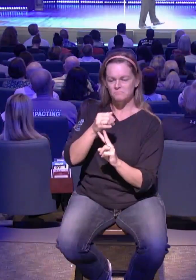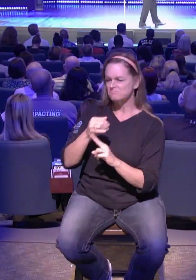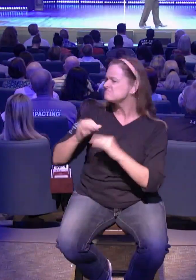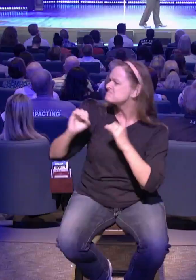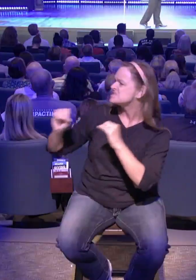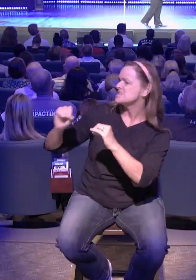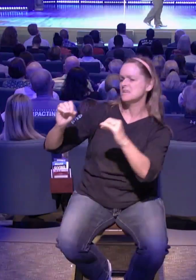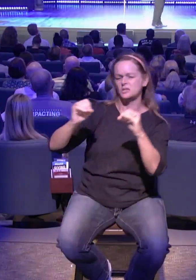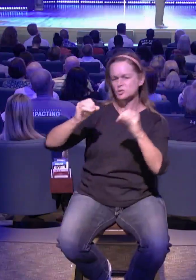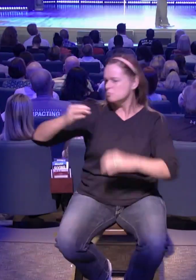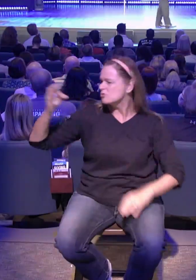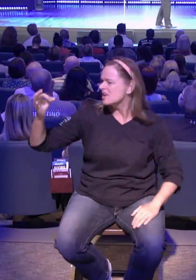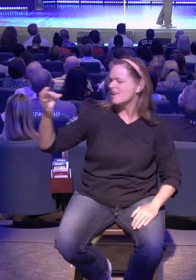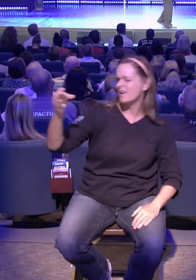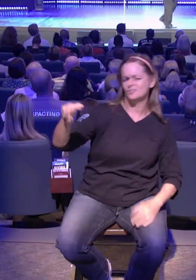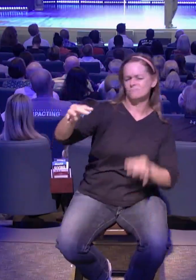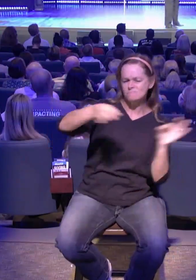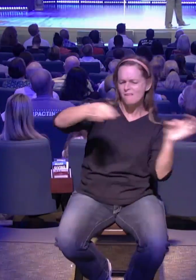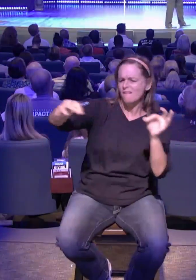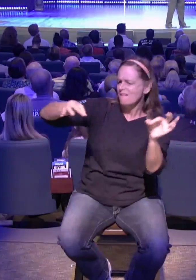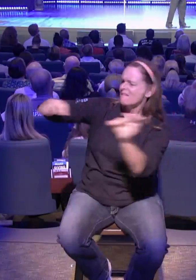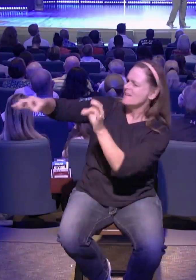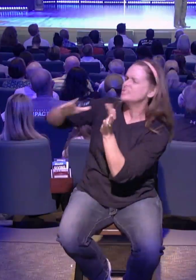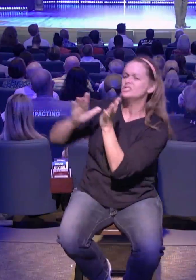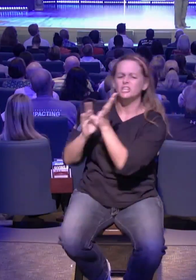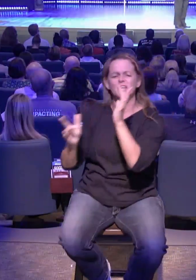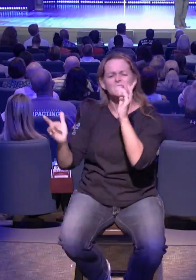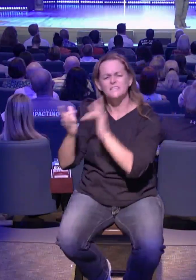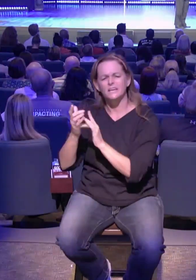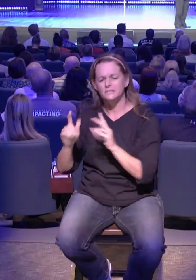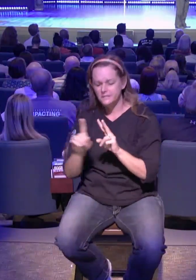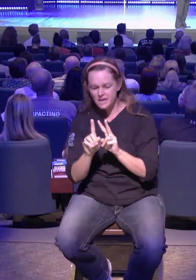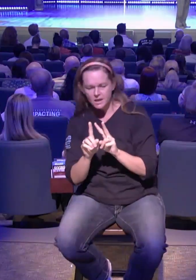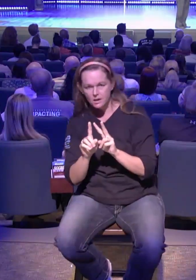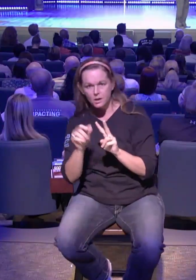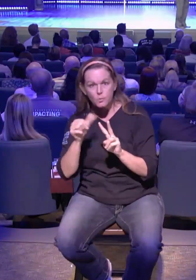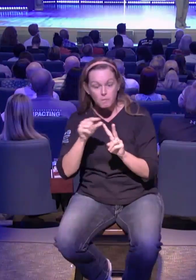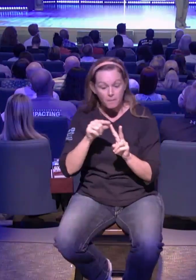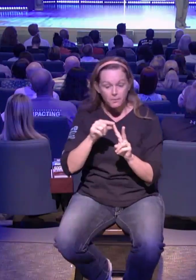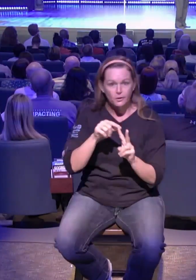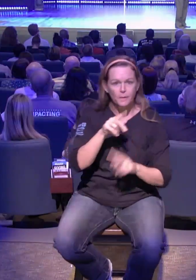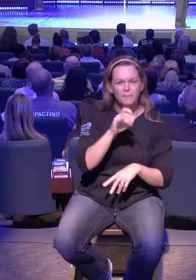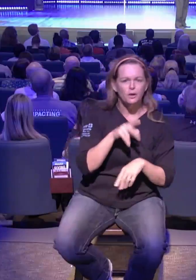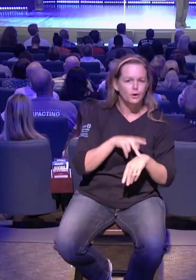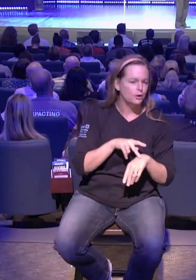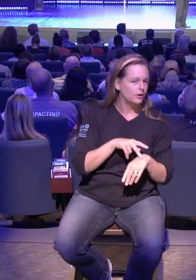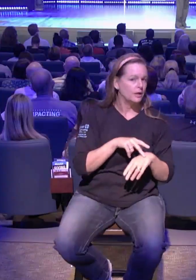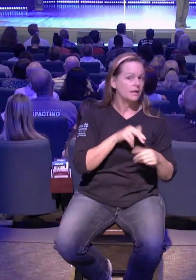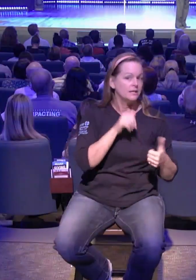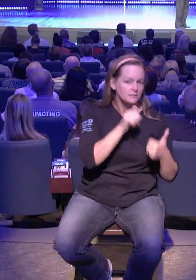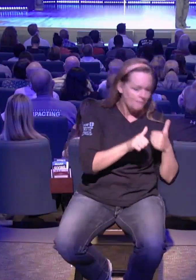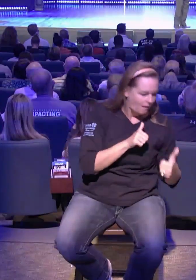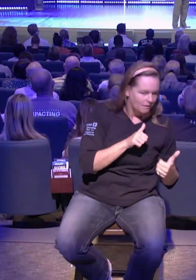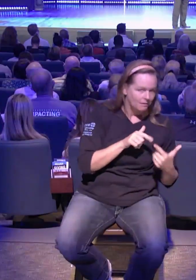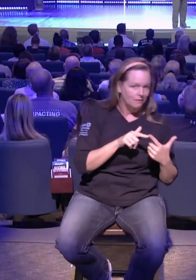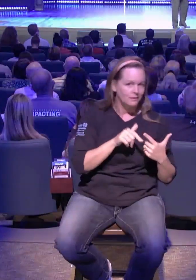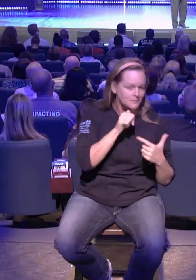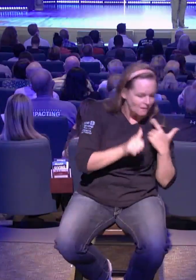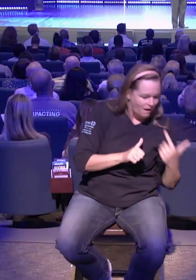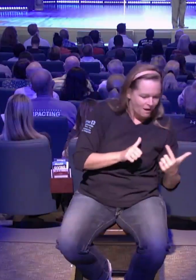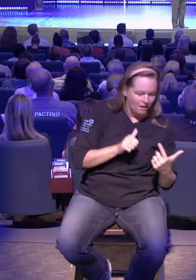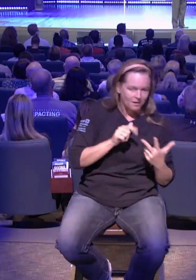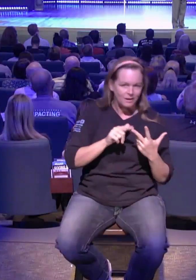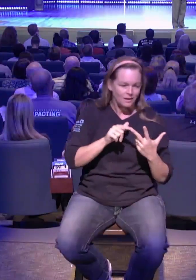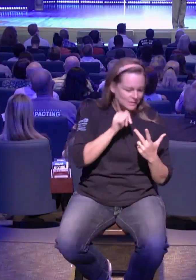And as he was preaching, telling them about Jesus, isn't it interesting? The same guy who cowered it away is now bold, and he's preaching about Jesus. Here comes